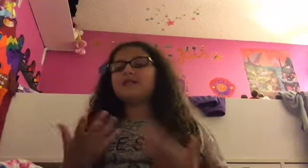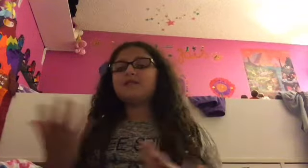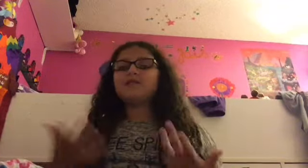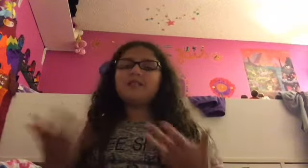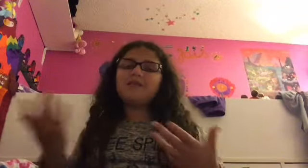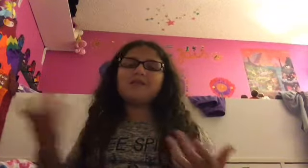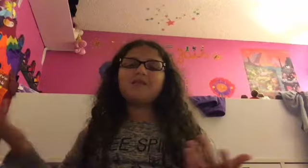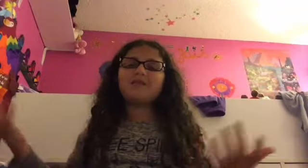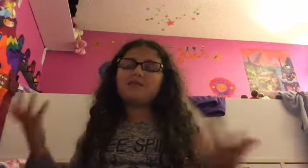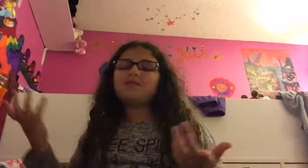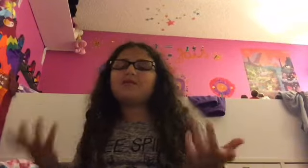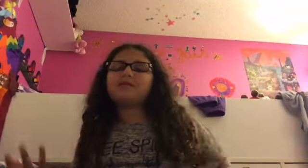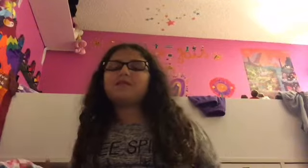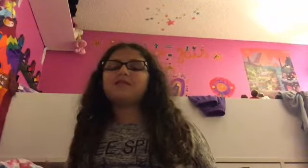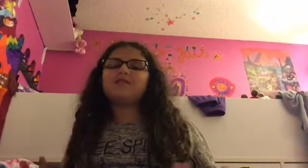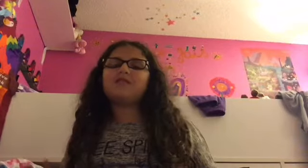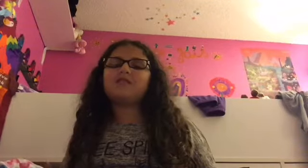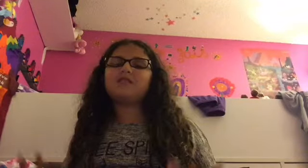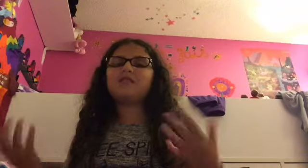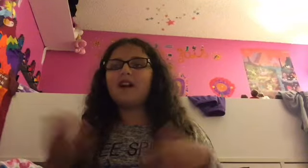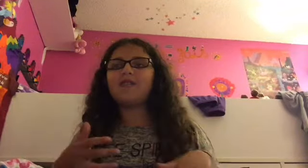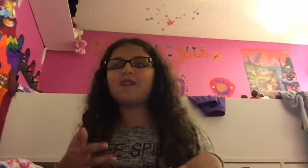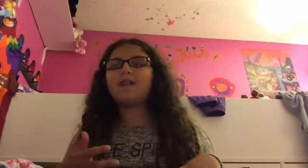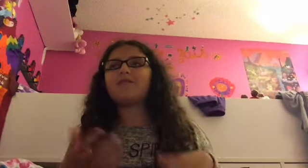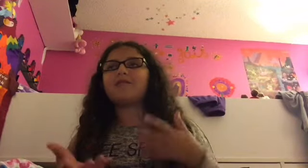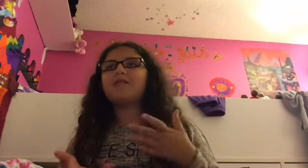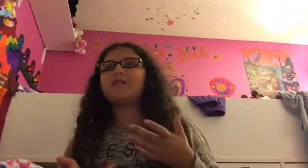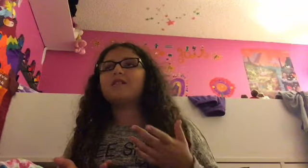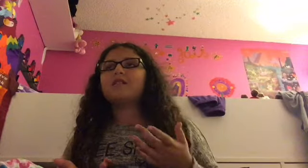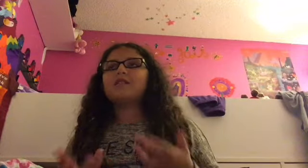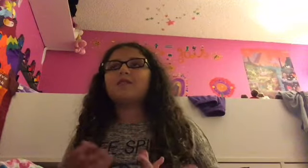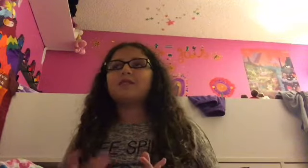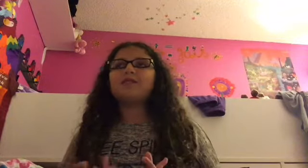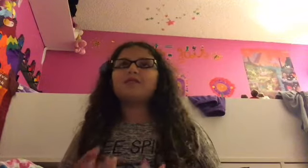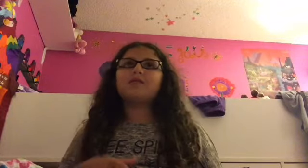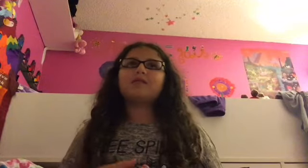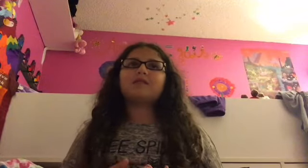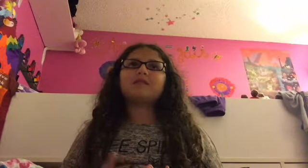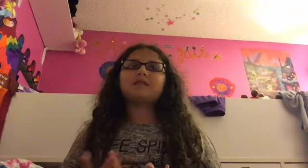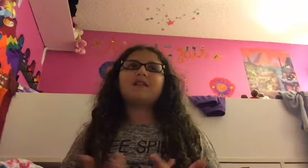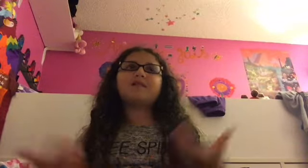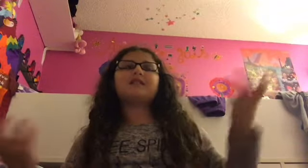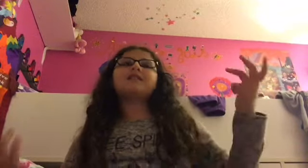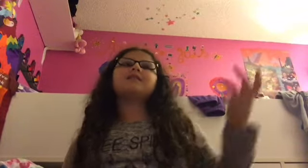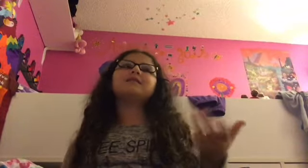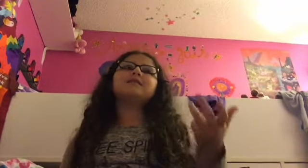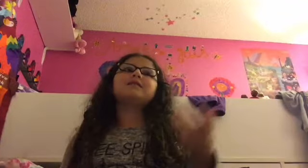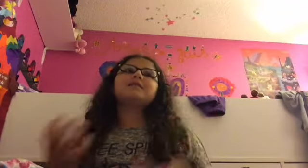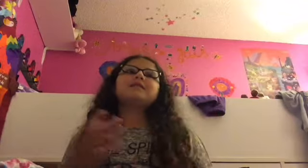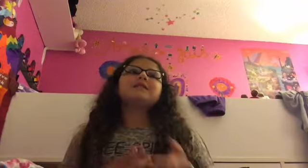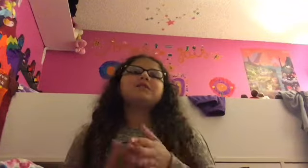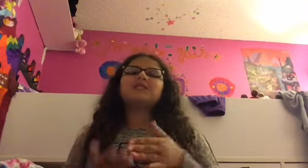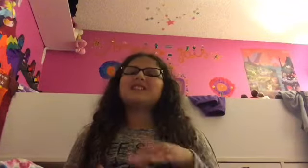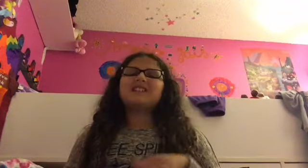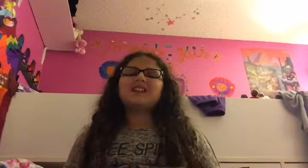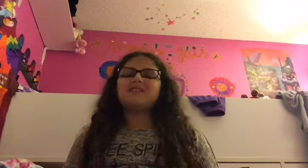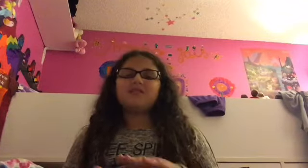yo no hablo mucho español ahora, pero cuando yo estaba chiquita yo